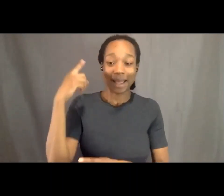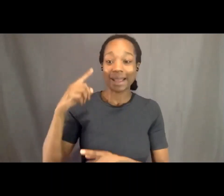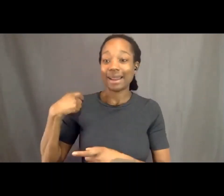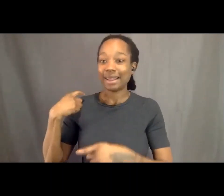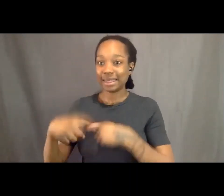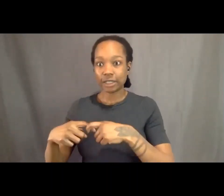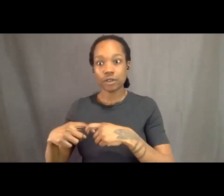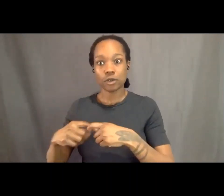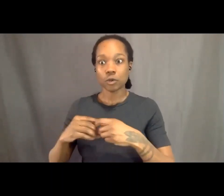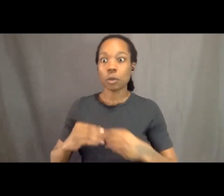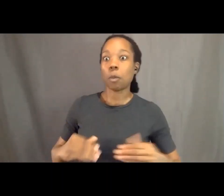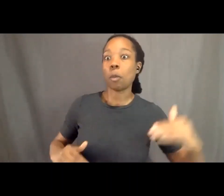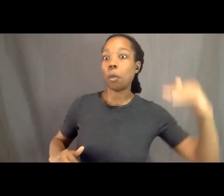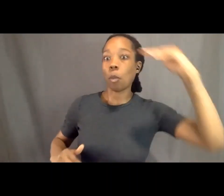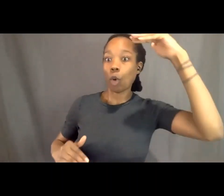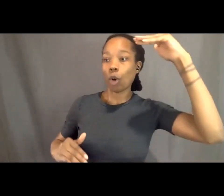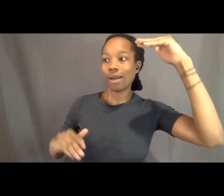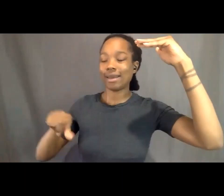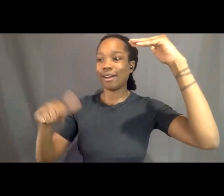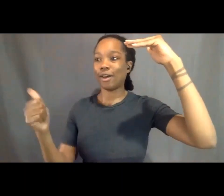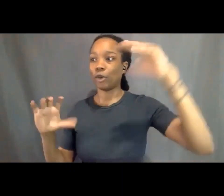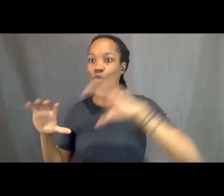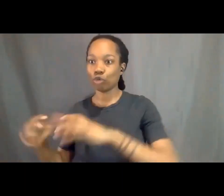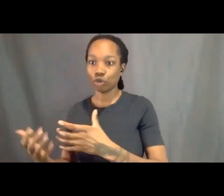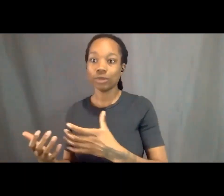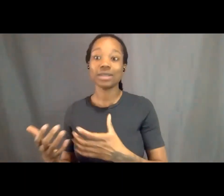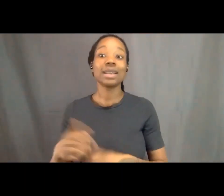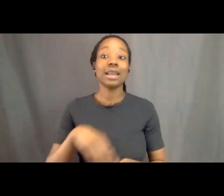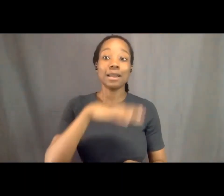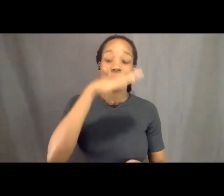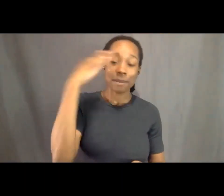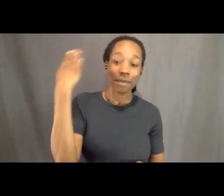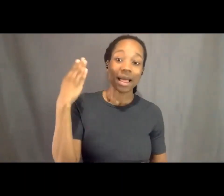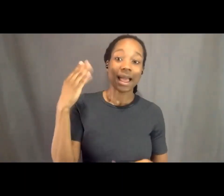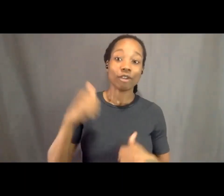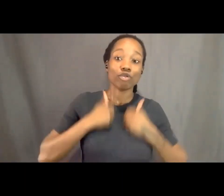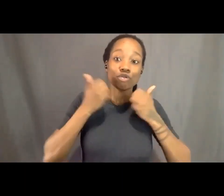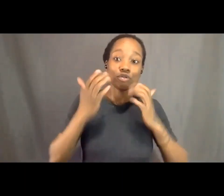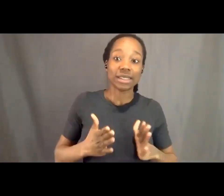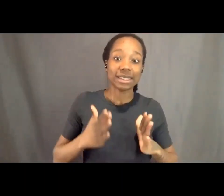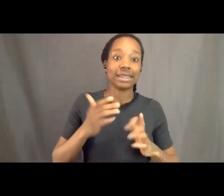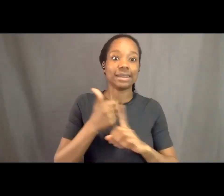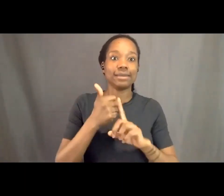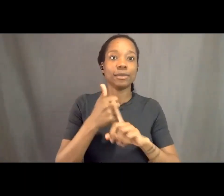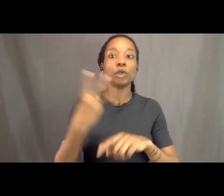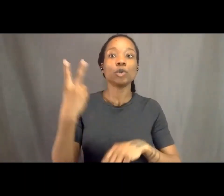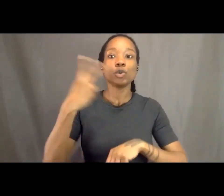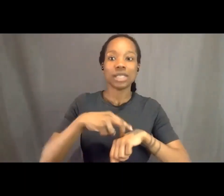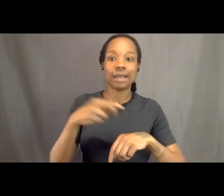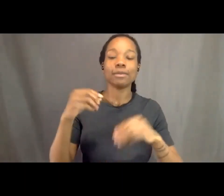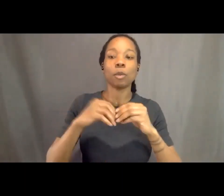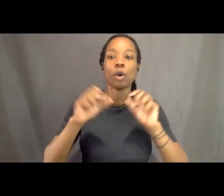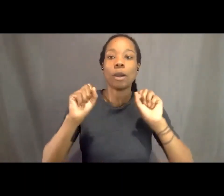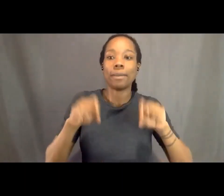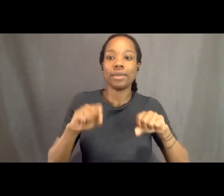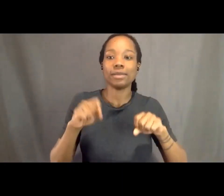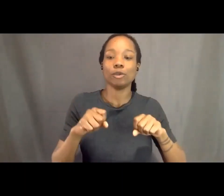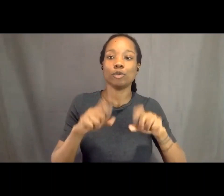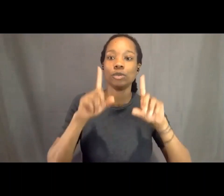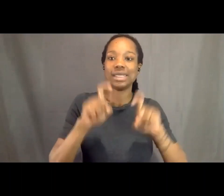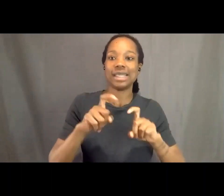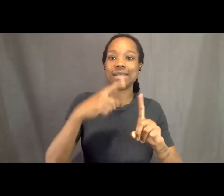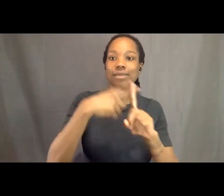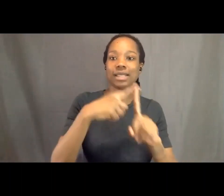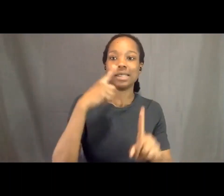residents are nearly 2 times as likely as white to test positive for COVID. and Hispanic residents